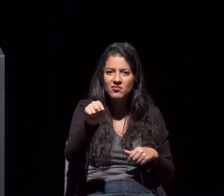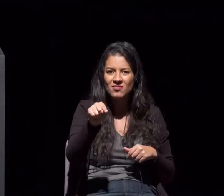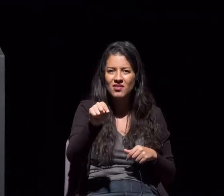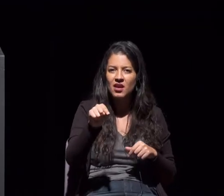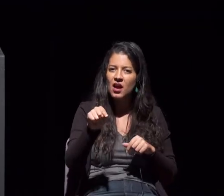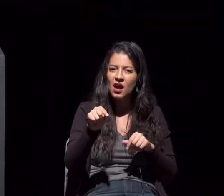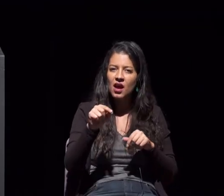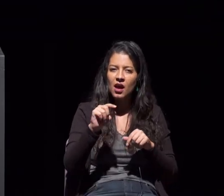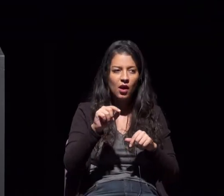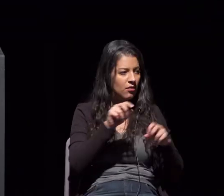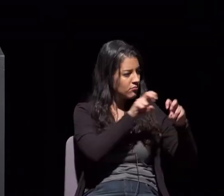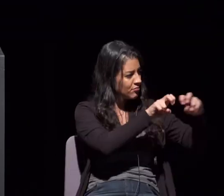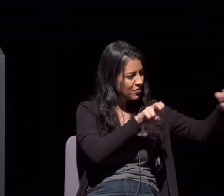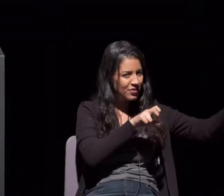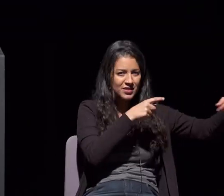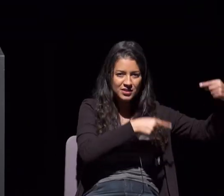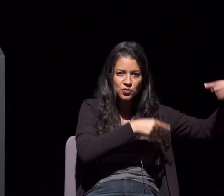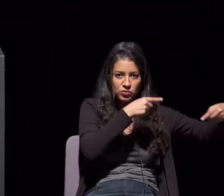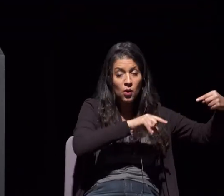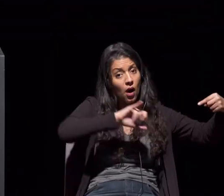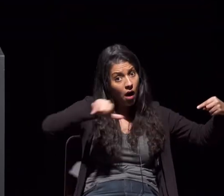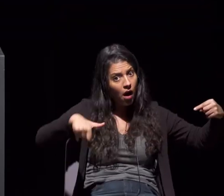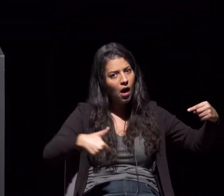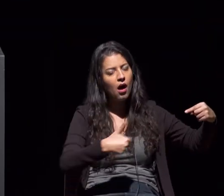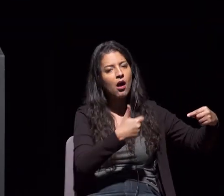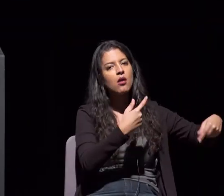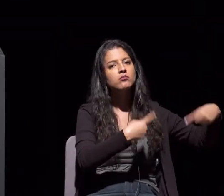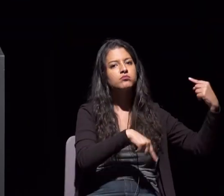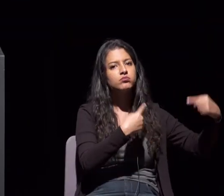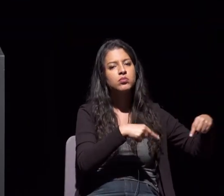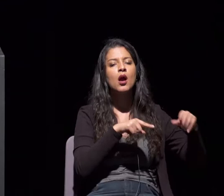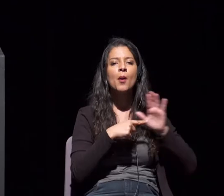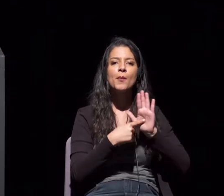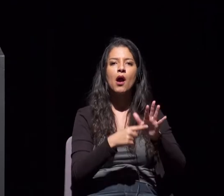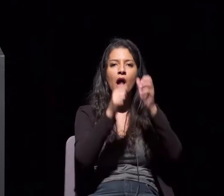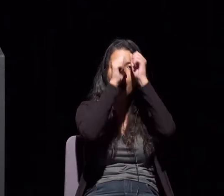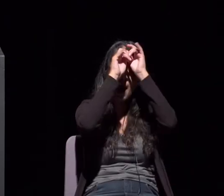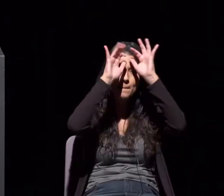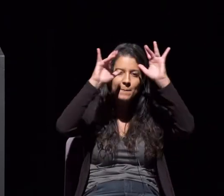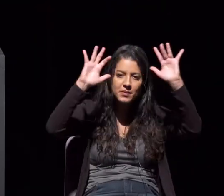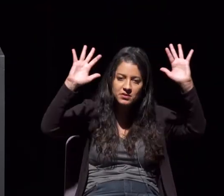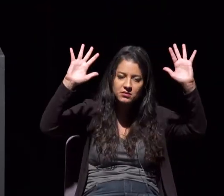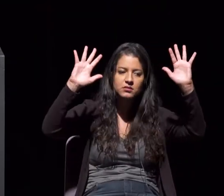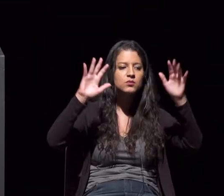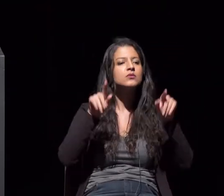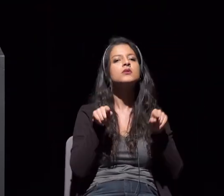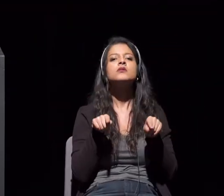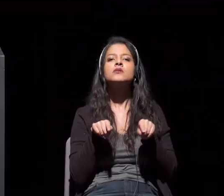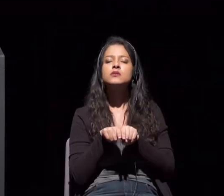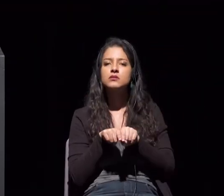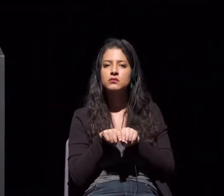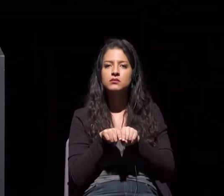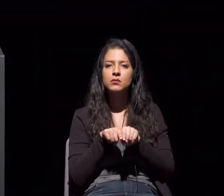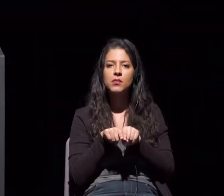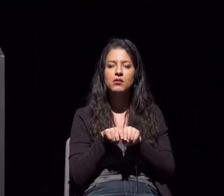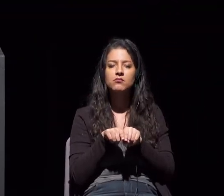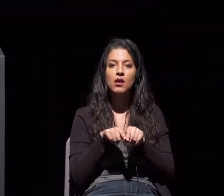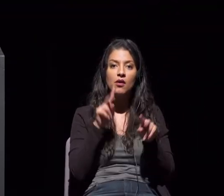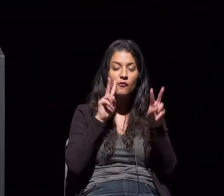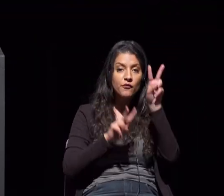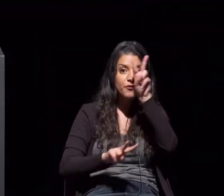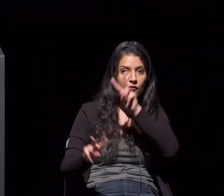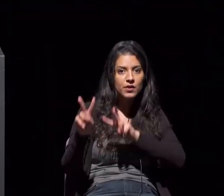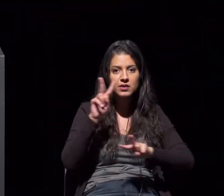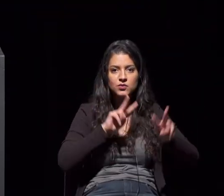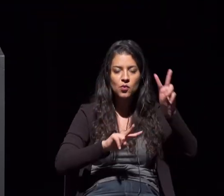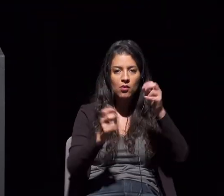abstracted dimension of other imaginaries, visual alternatives to the official narrative, and the